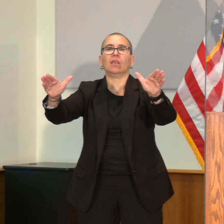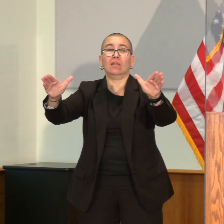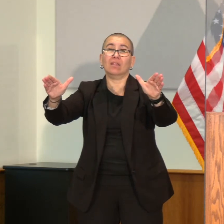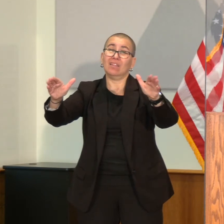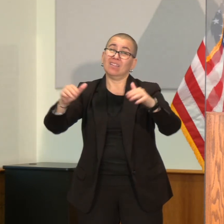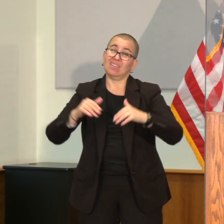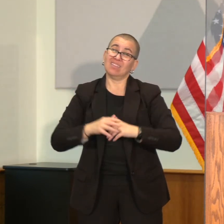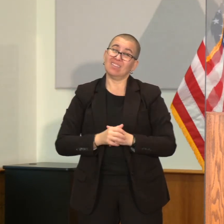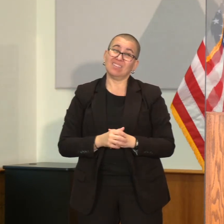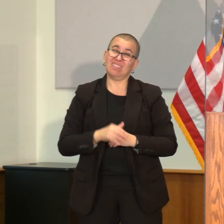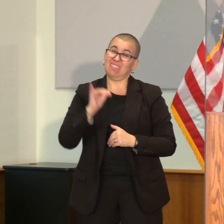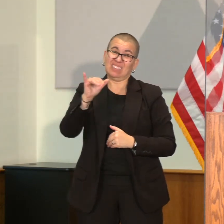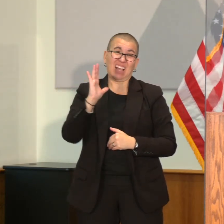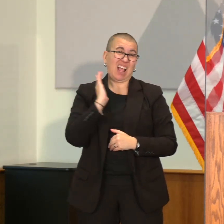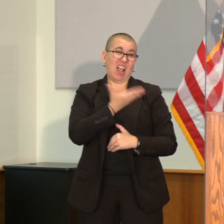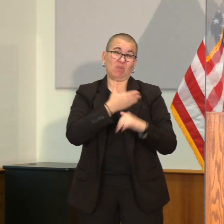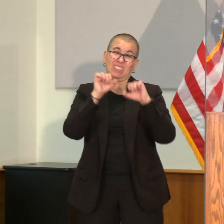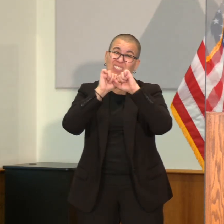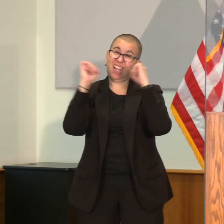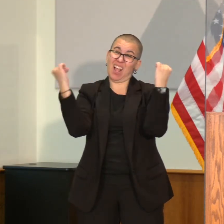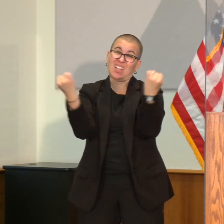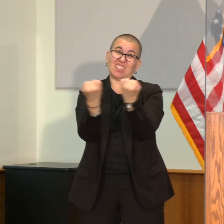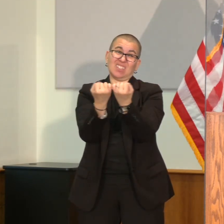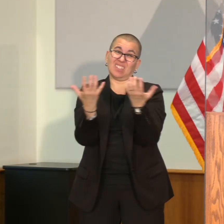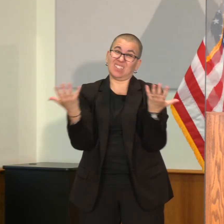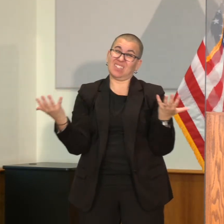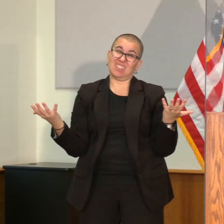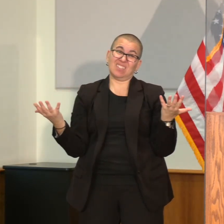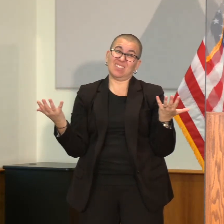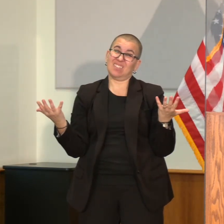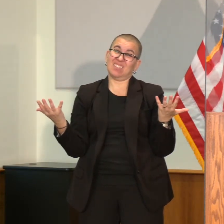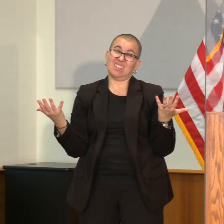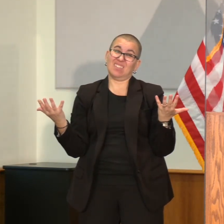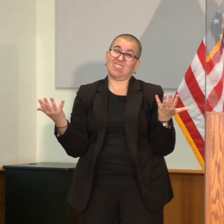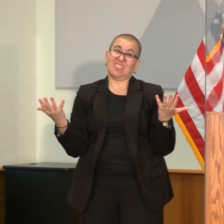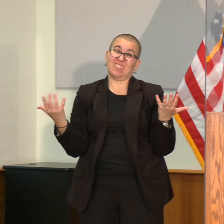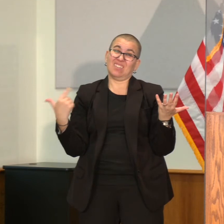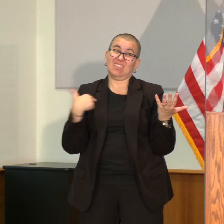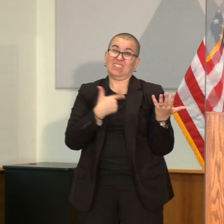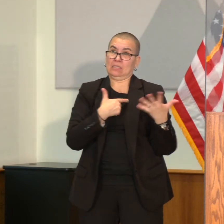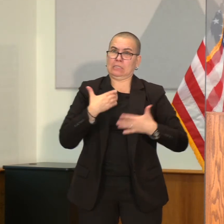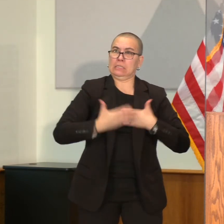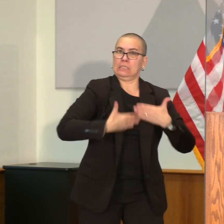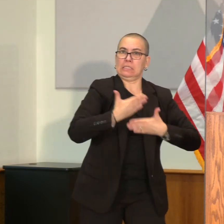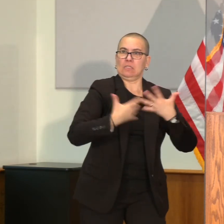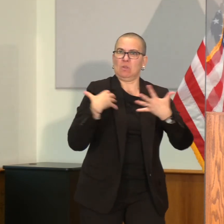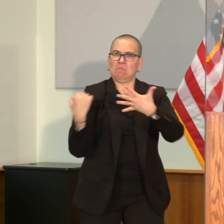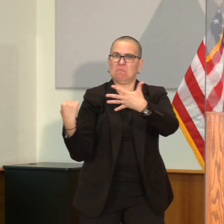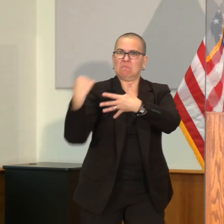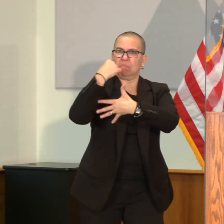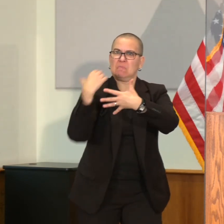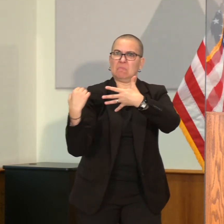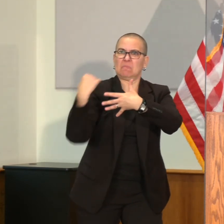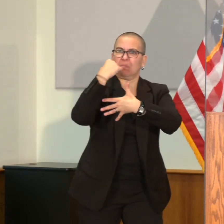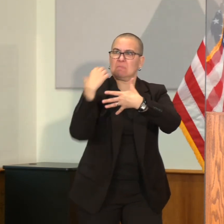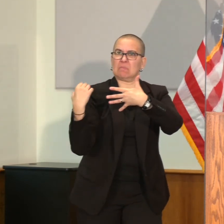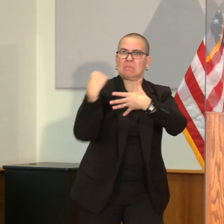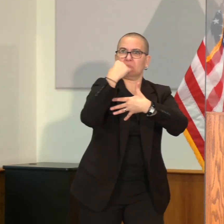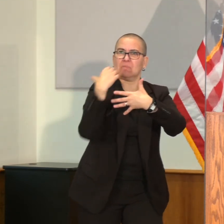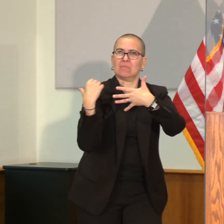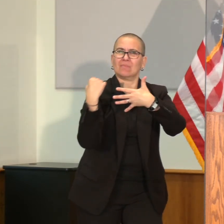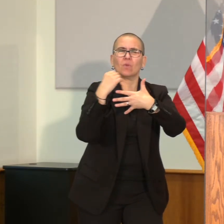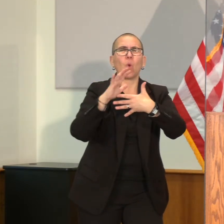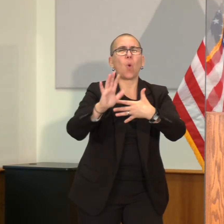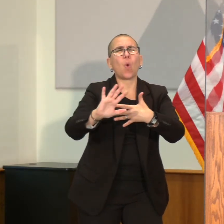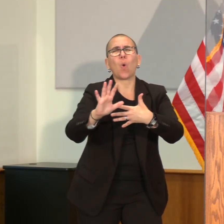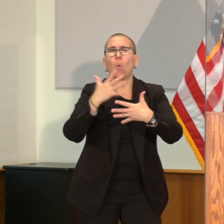society. But the response for that isn't for our communities to rush to the head of the line. The response for that is to create a